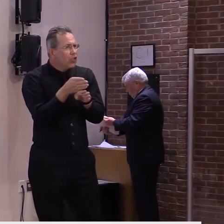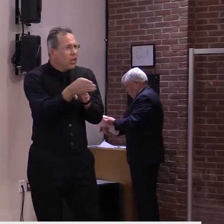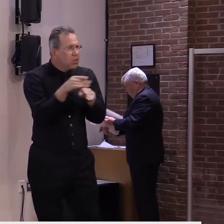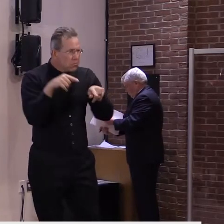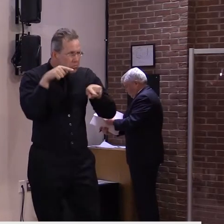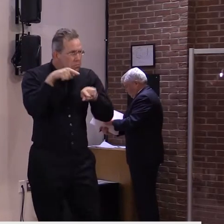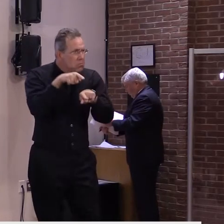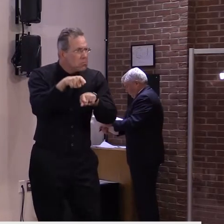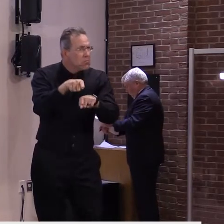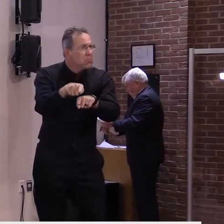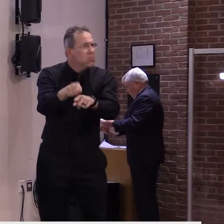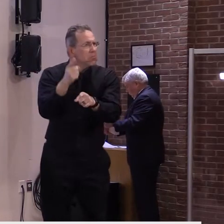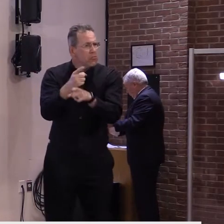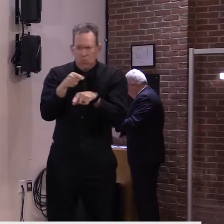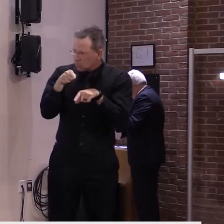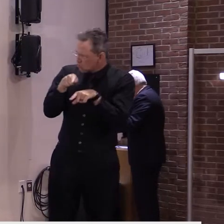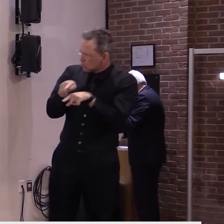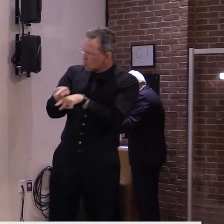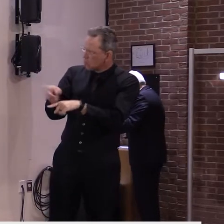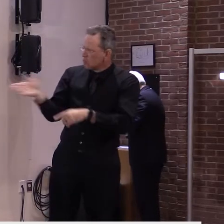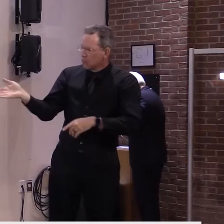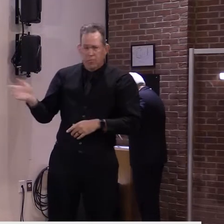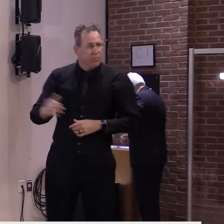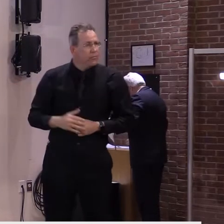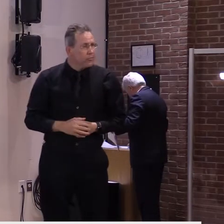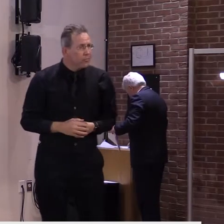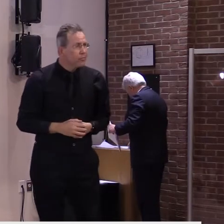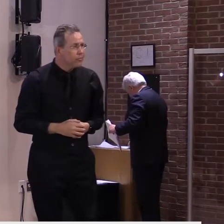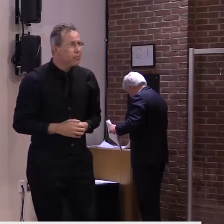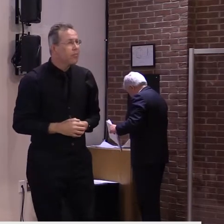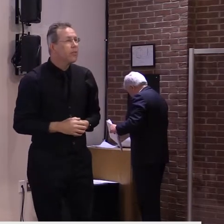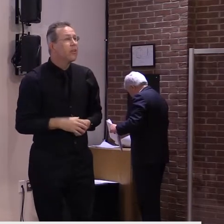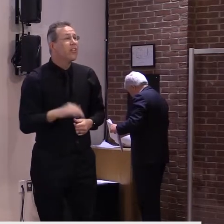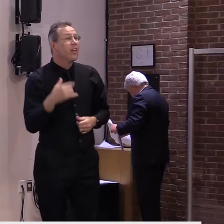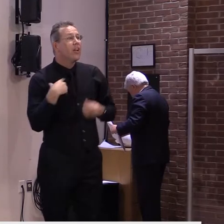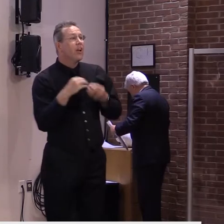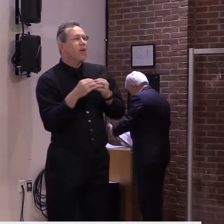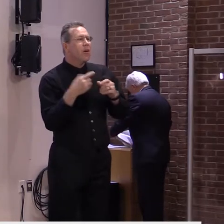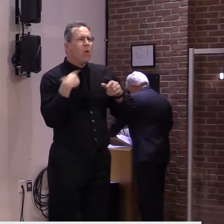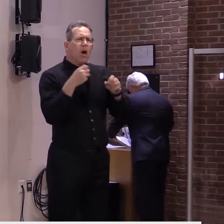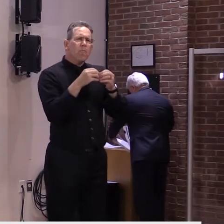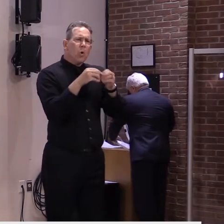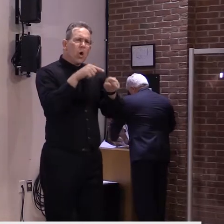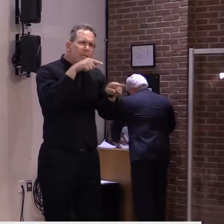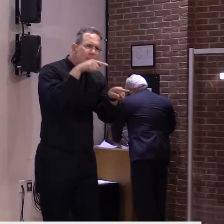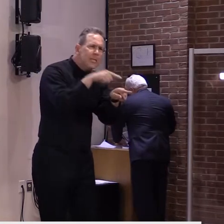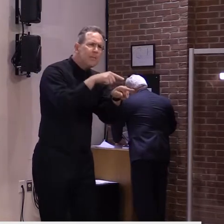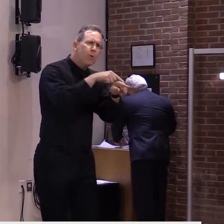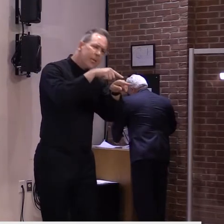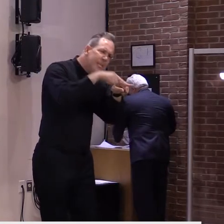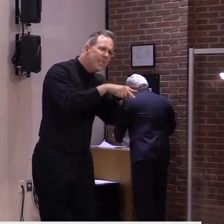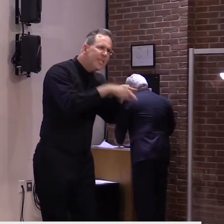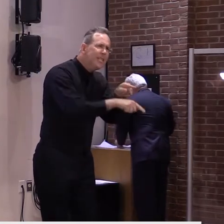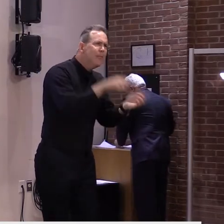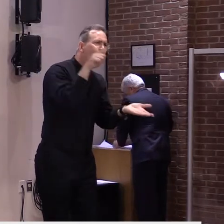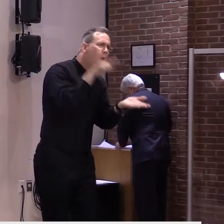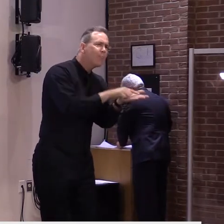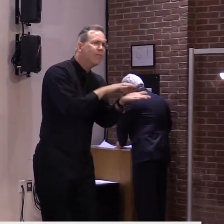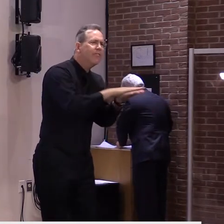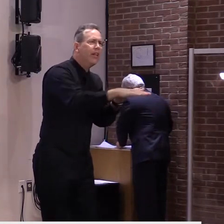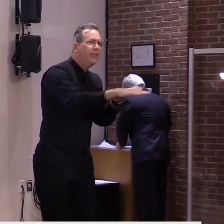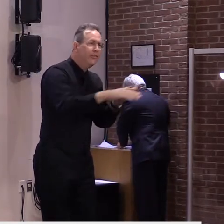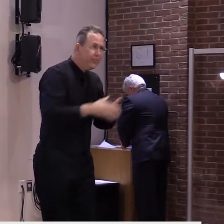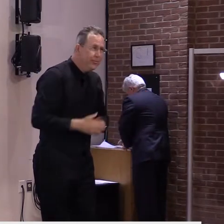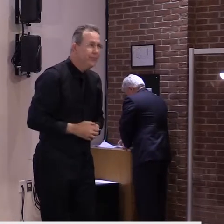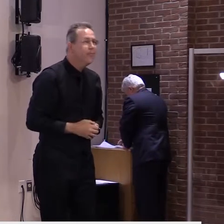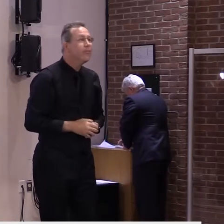again, we can make sure that these case rates drop more quickly if we continue to step up and get vaccinated at the rates that we